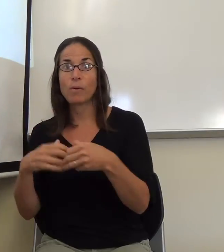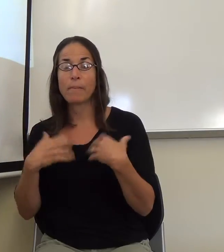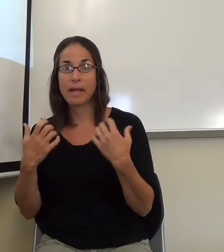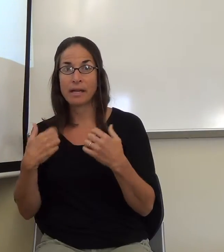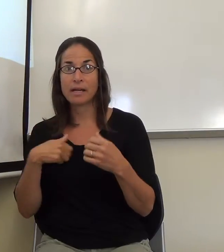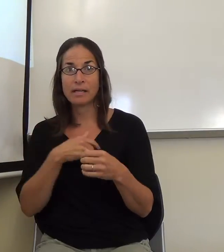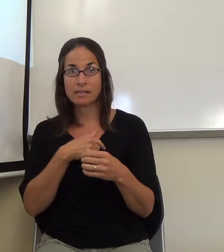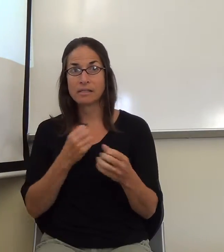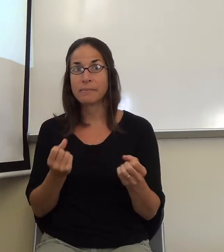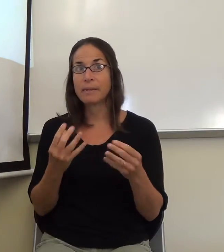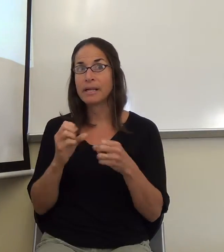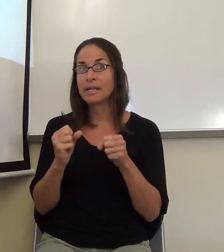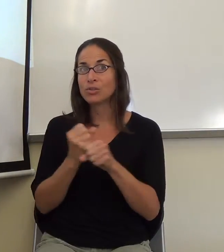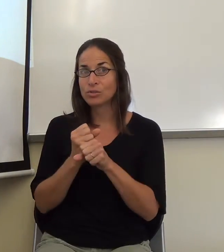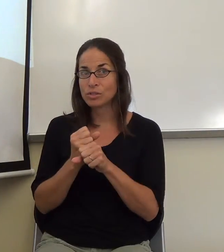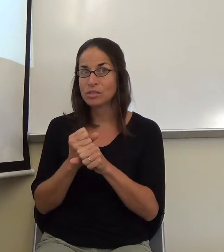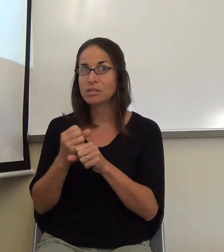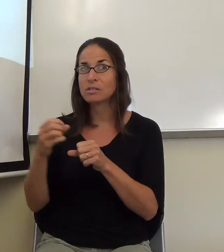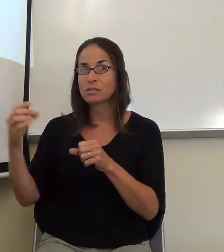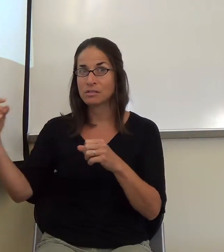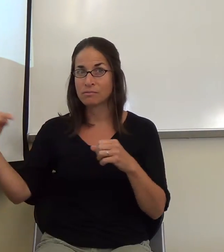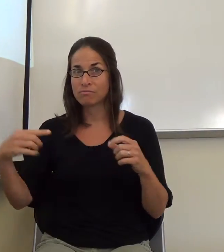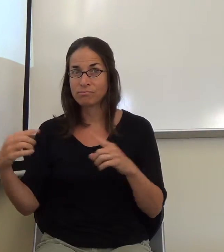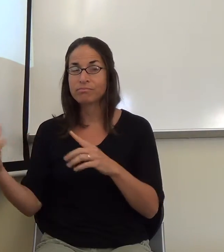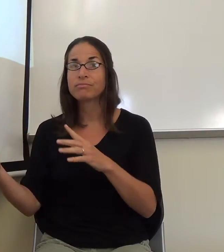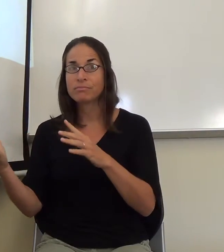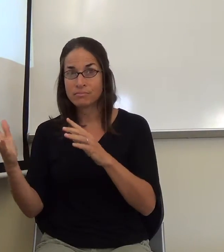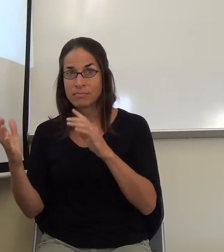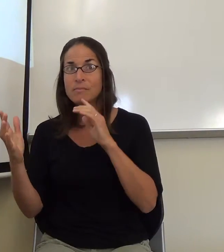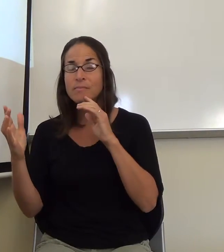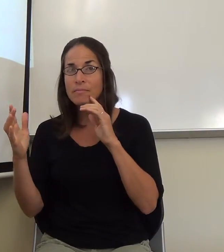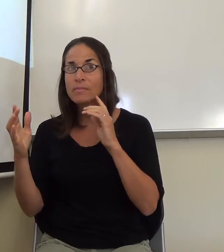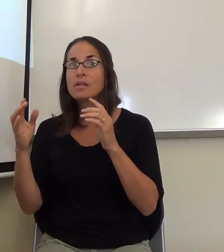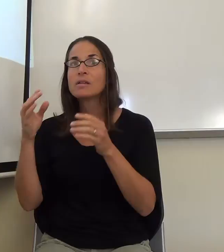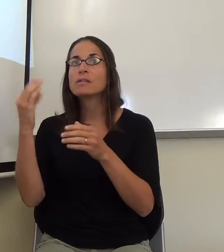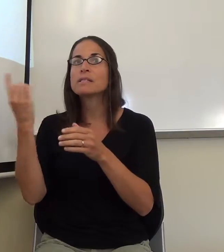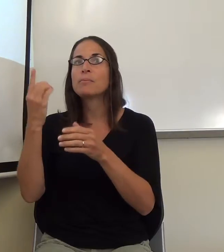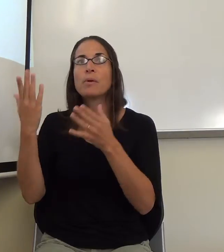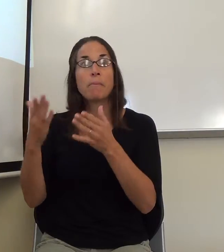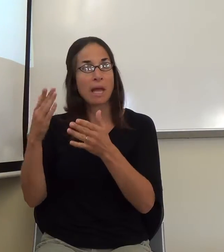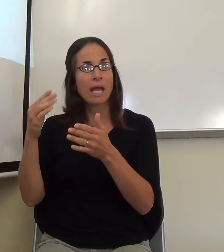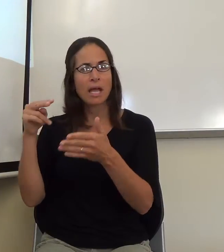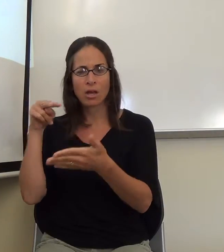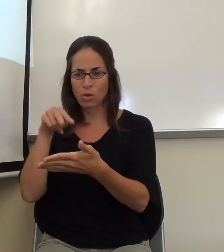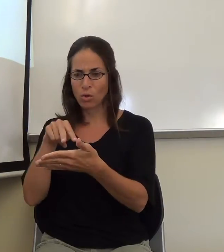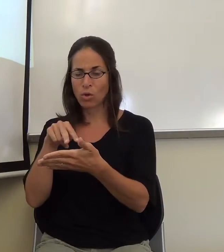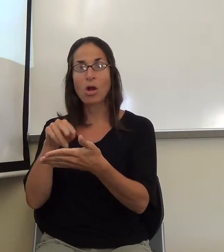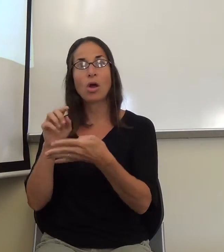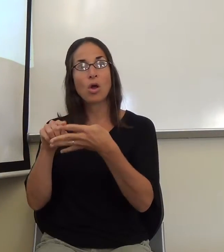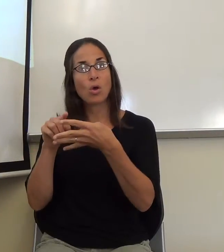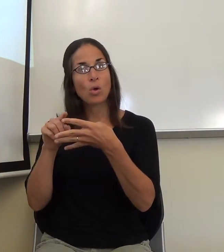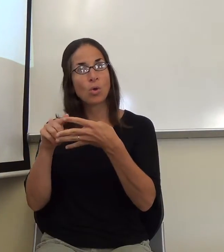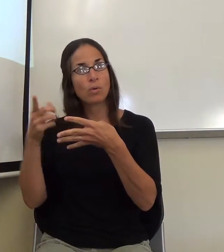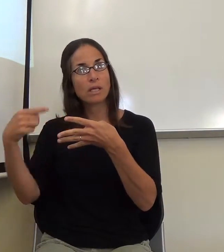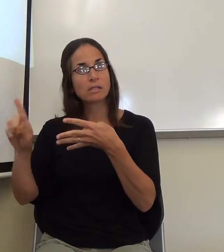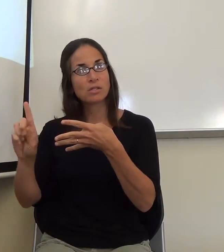so somebody could read this into it. In a sense, it could